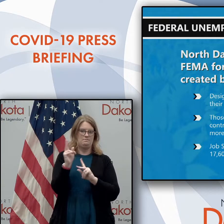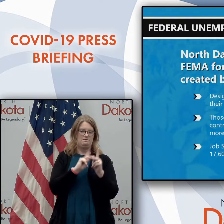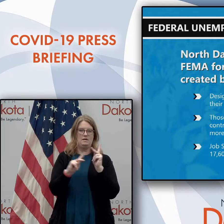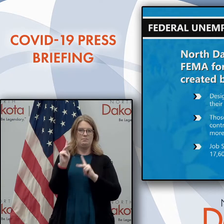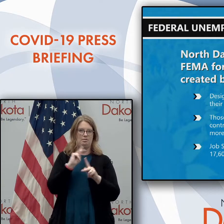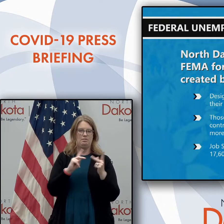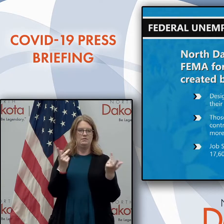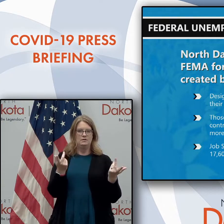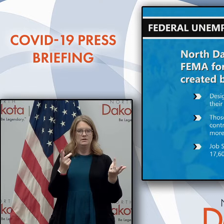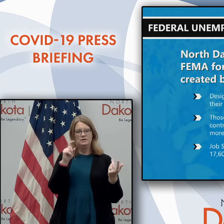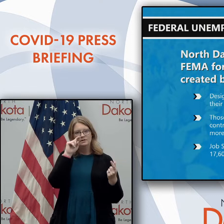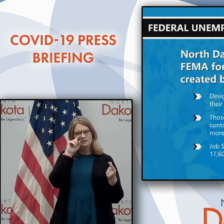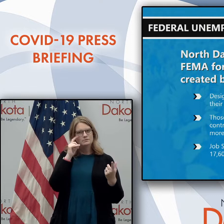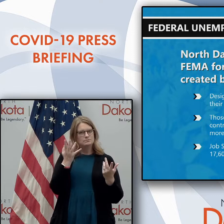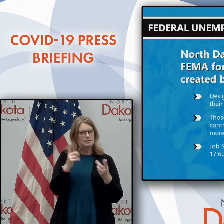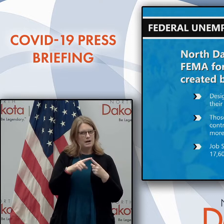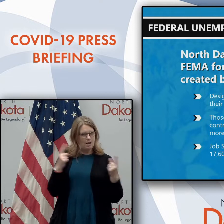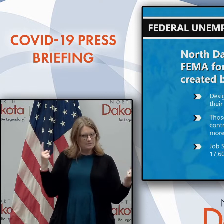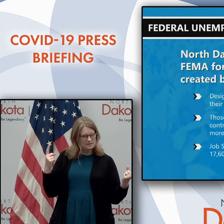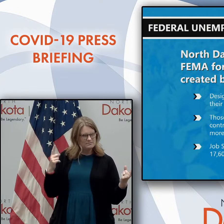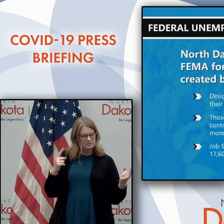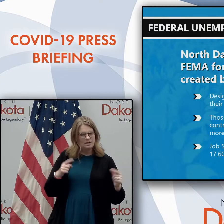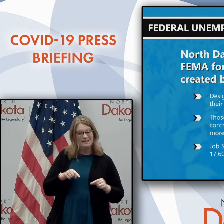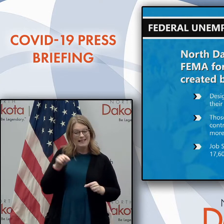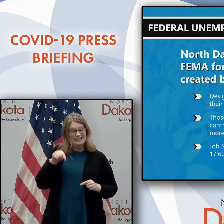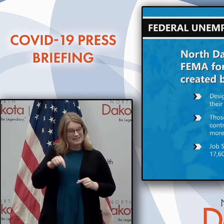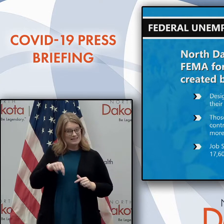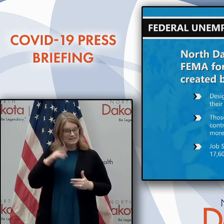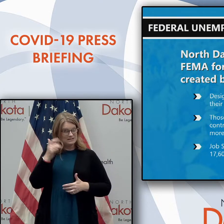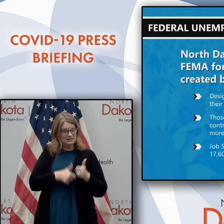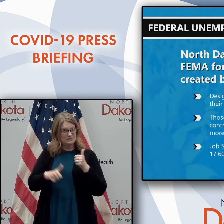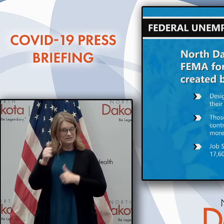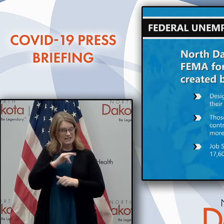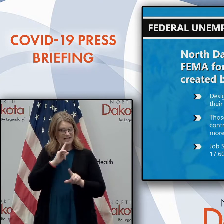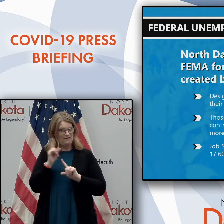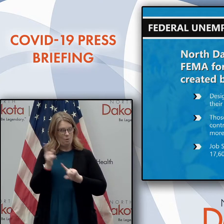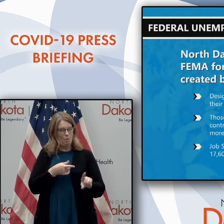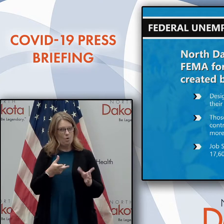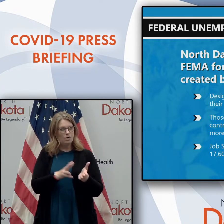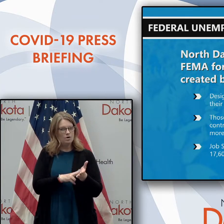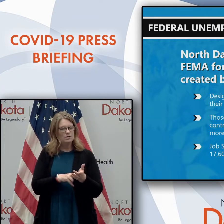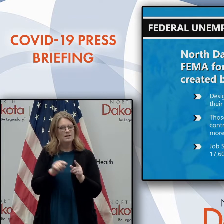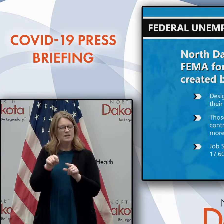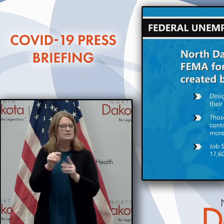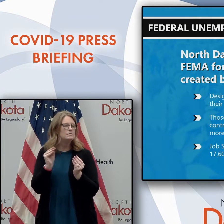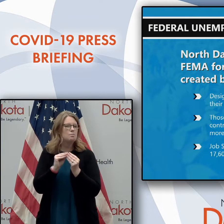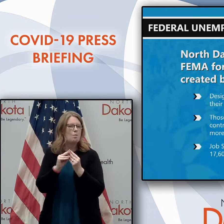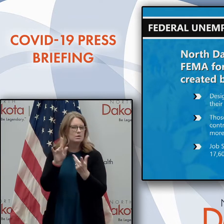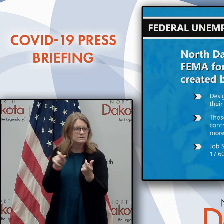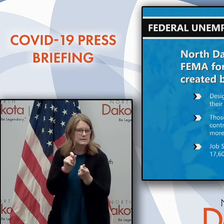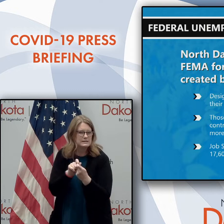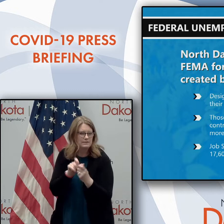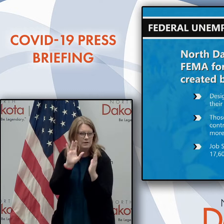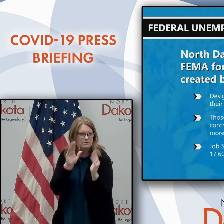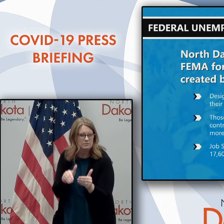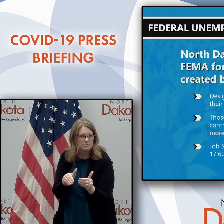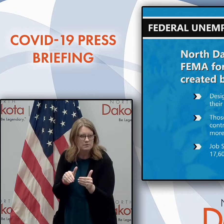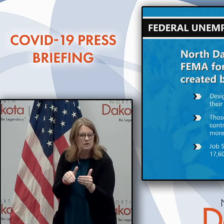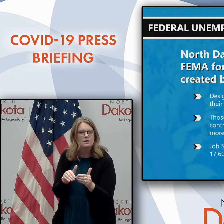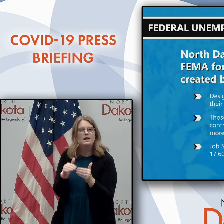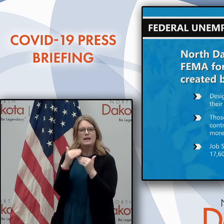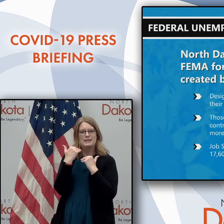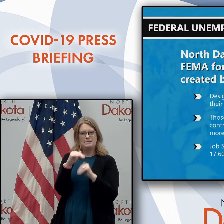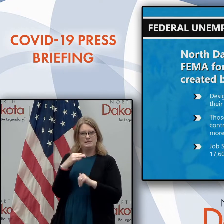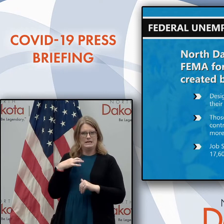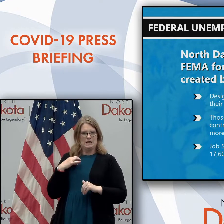In contrast, this executive order is more targeted and limits eligibility in two primary